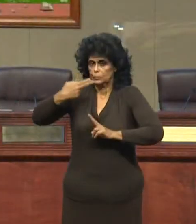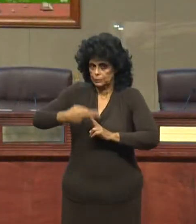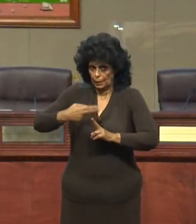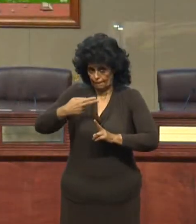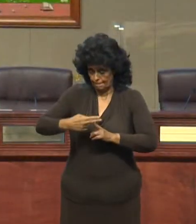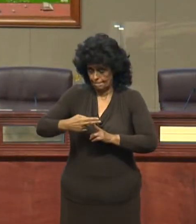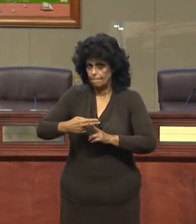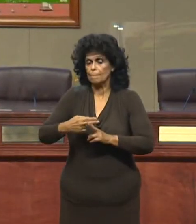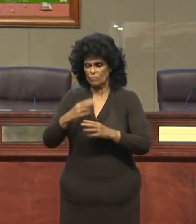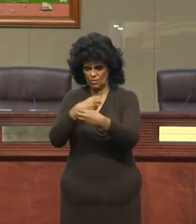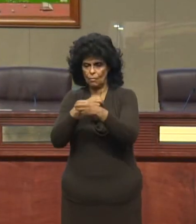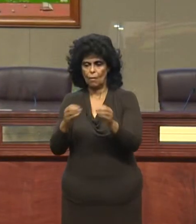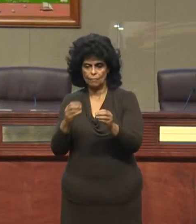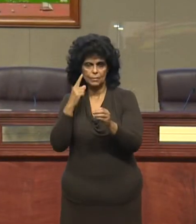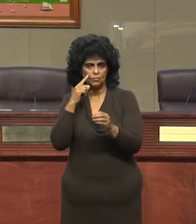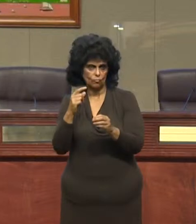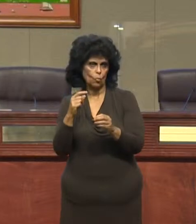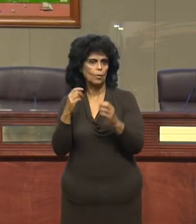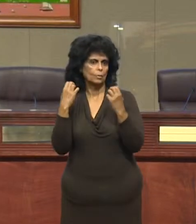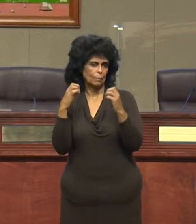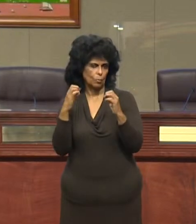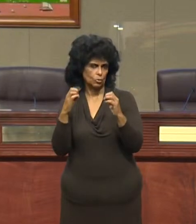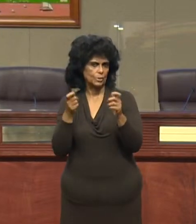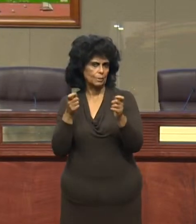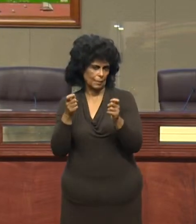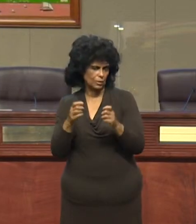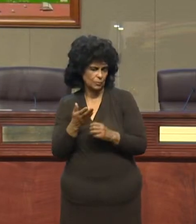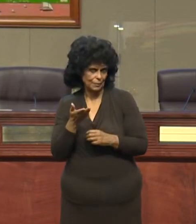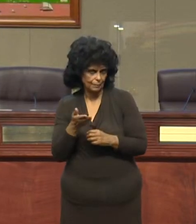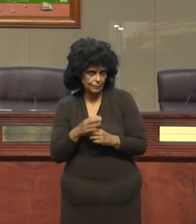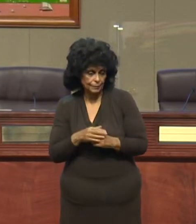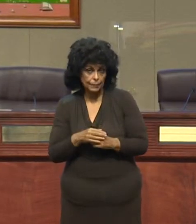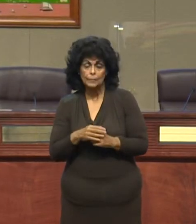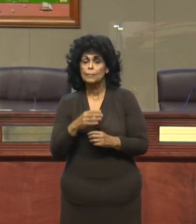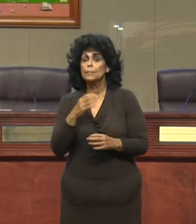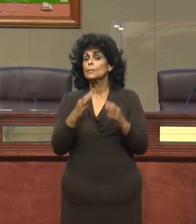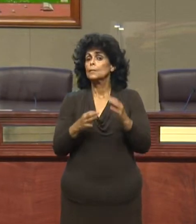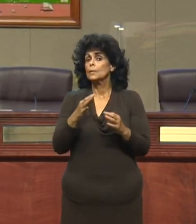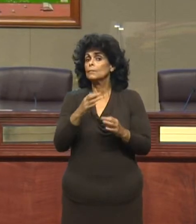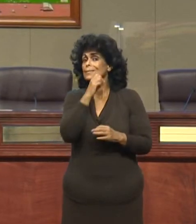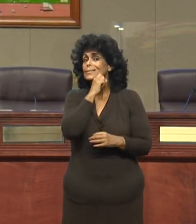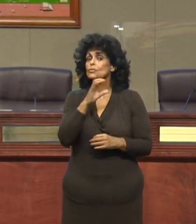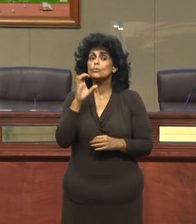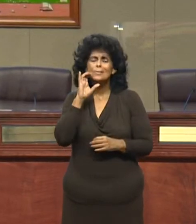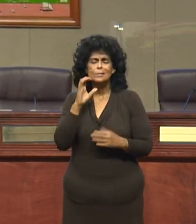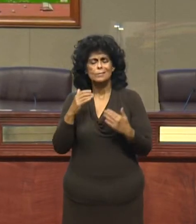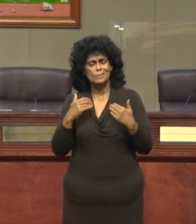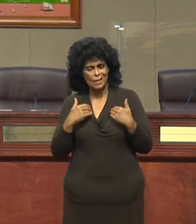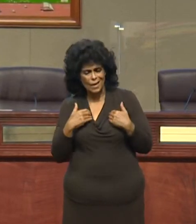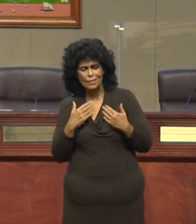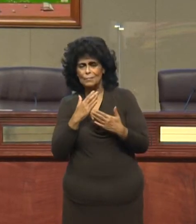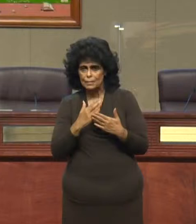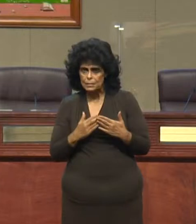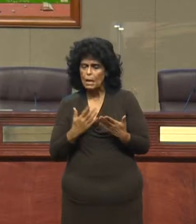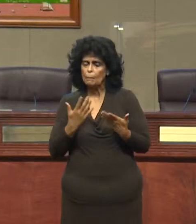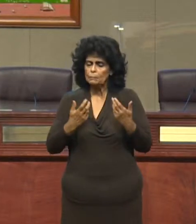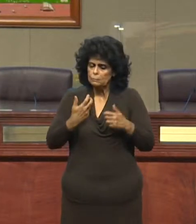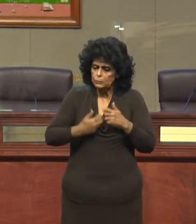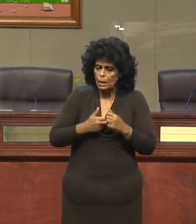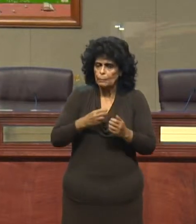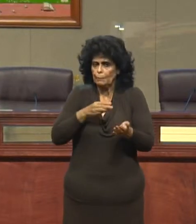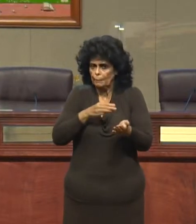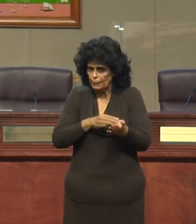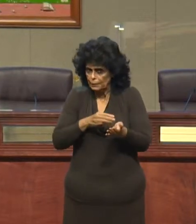our Office of Emergency Management. We ask that vulnerable seniors schedule their pickup at least 48 hours